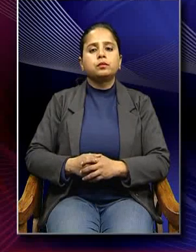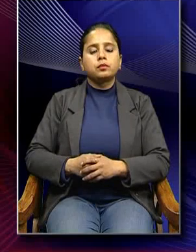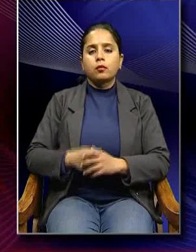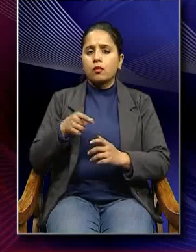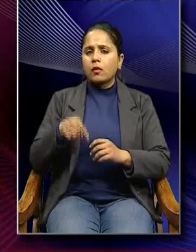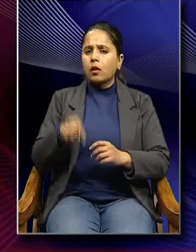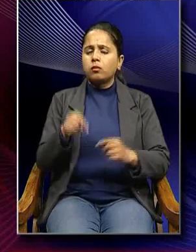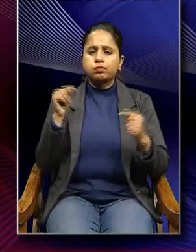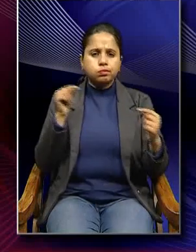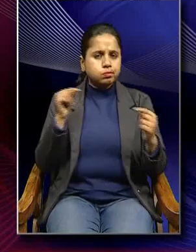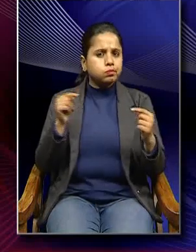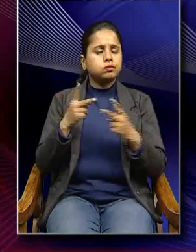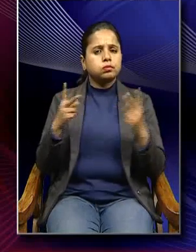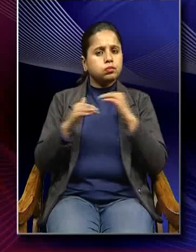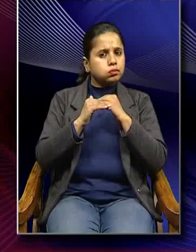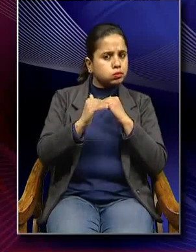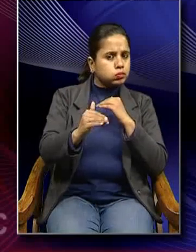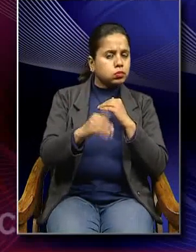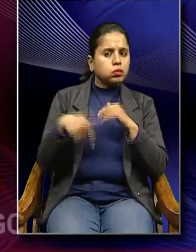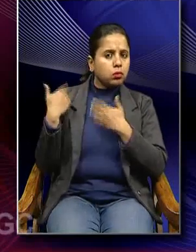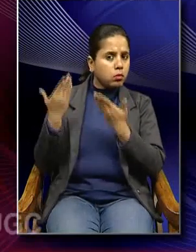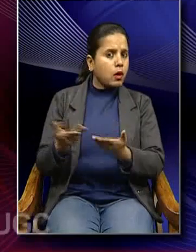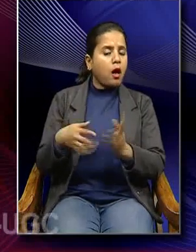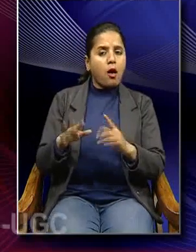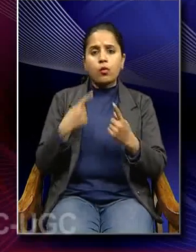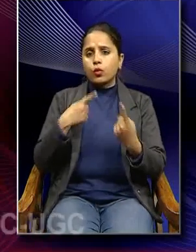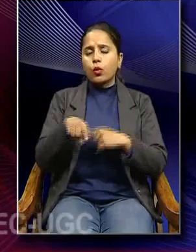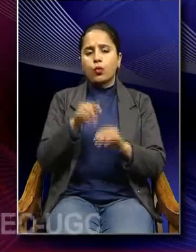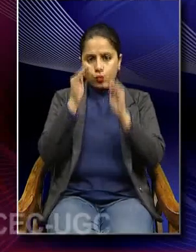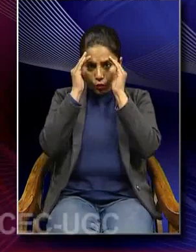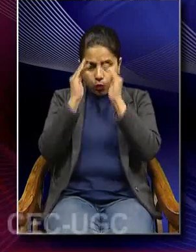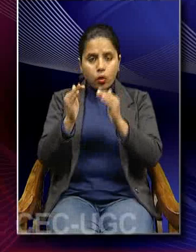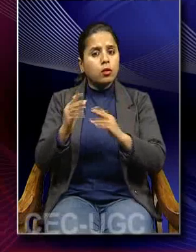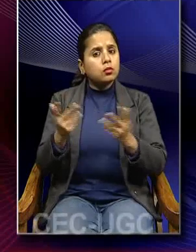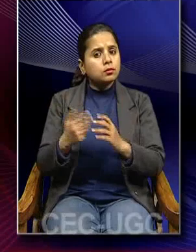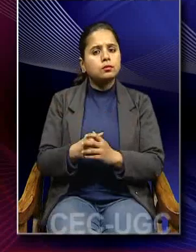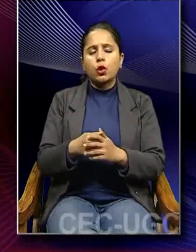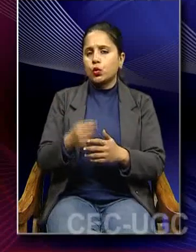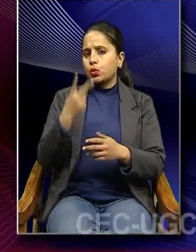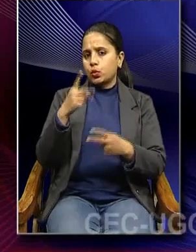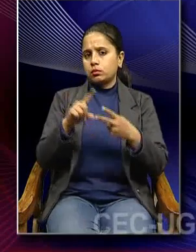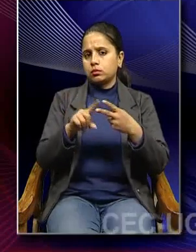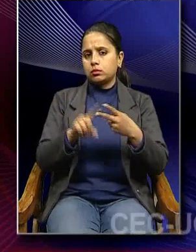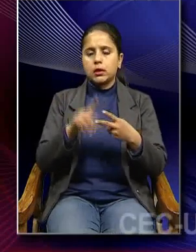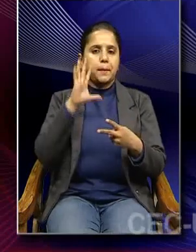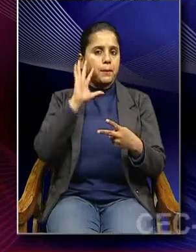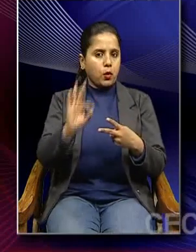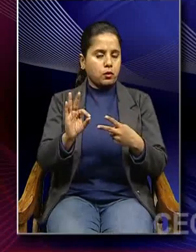The debate over sustainability has focused on two main key